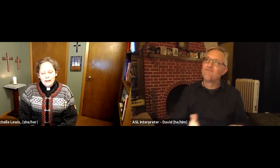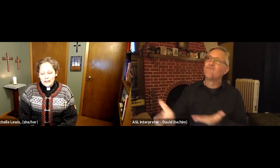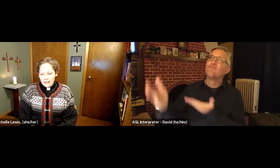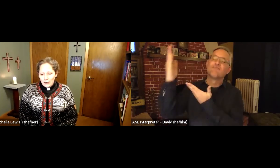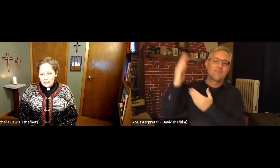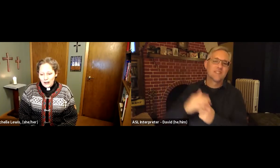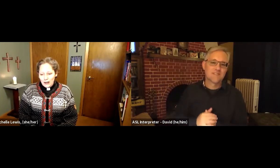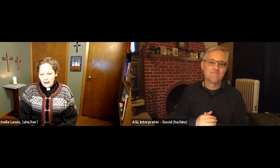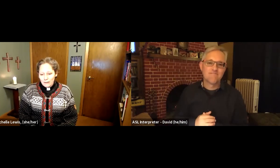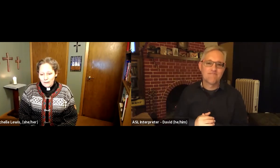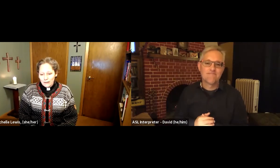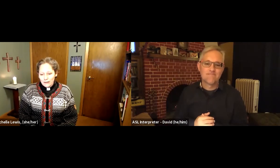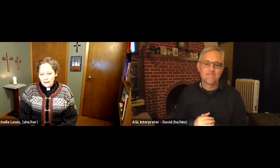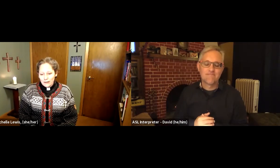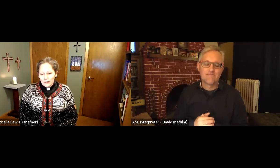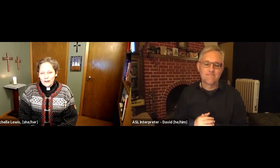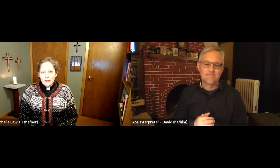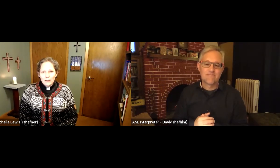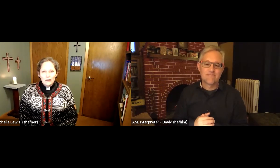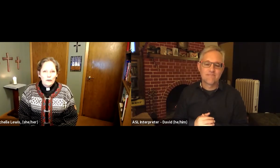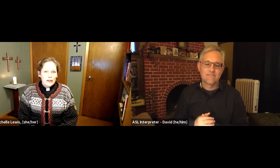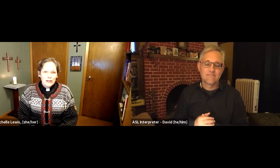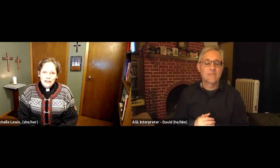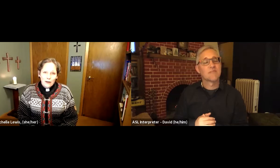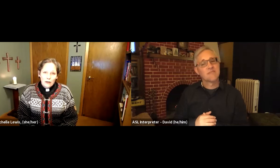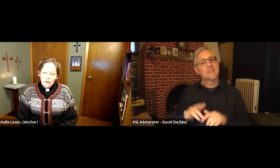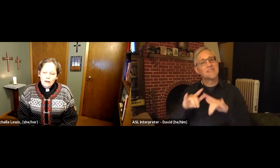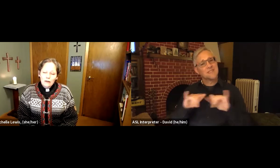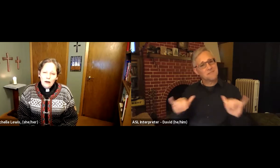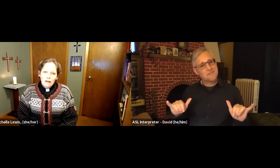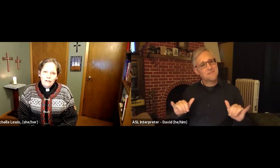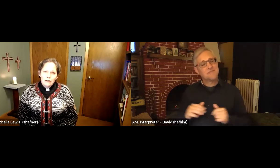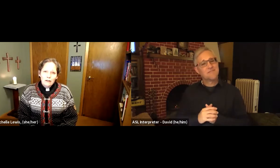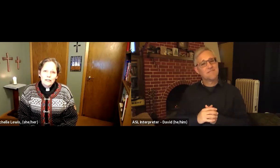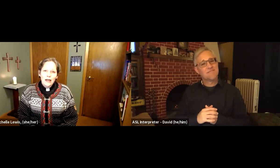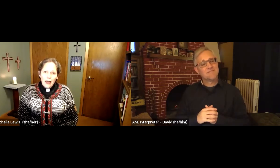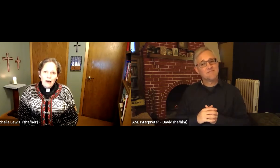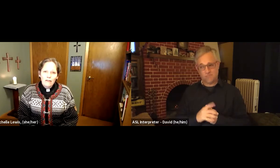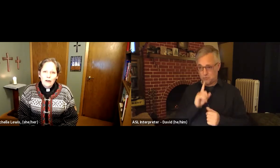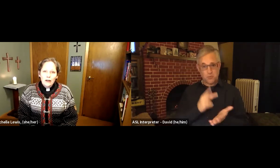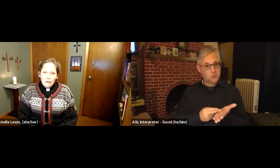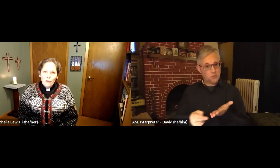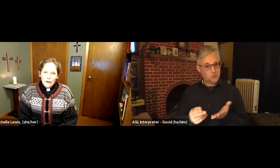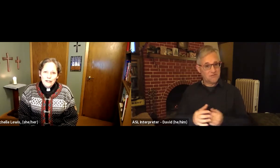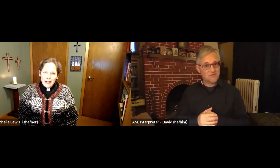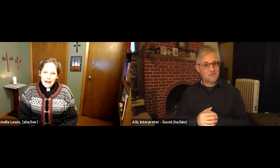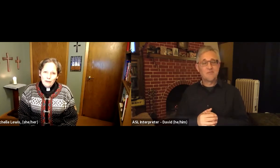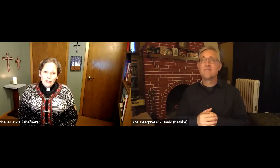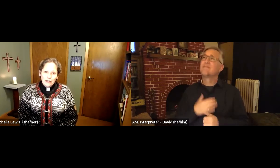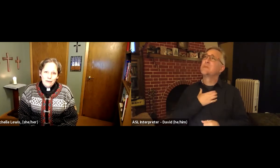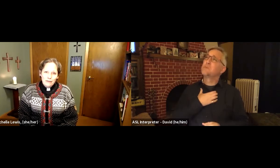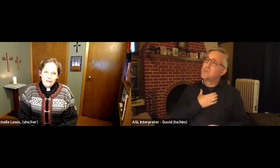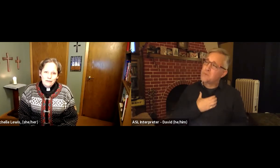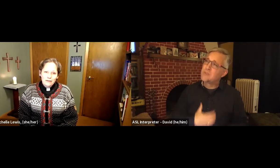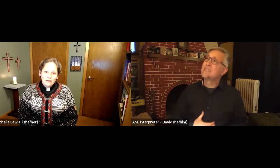And at the same time, we can say we would love to have more time